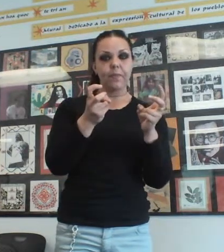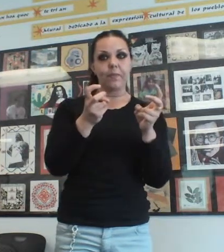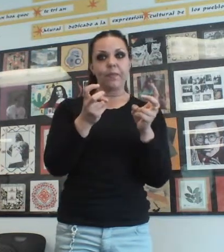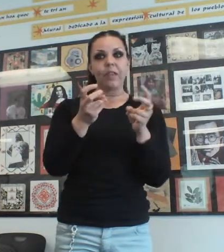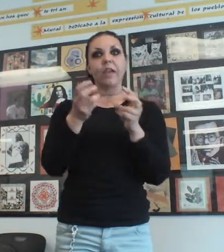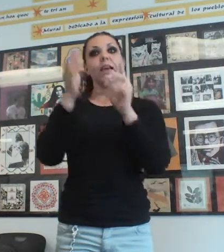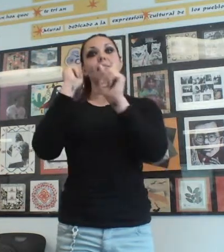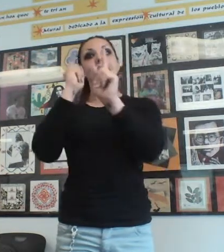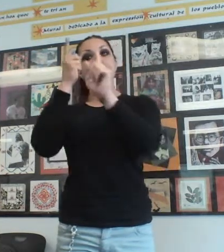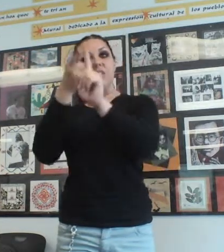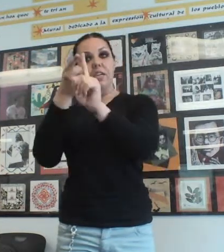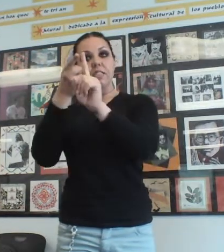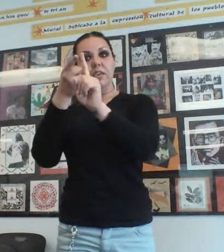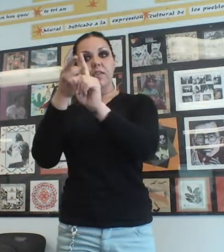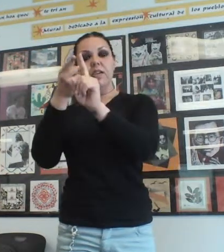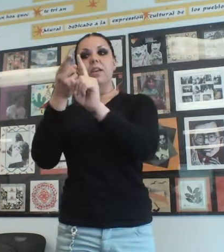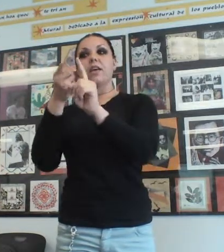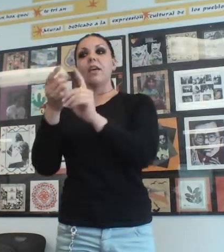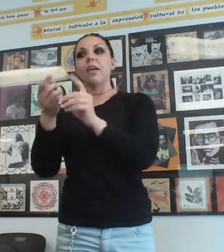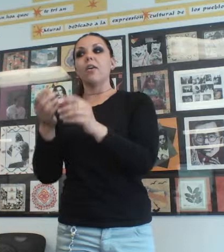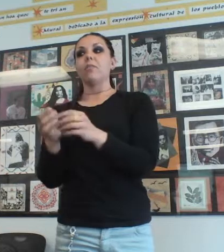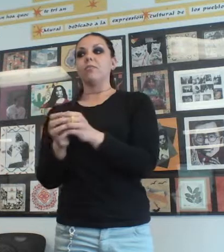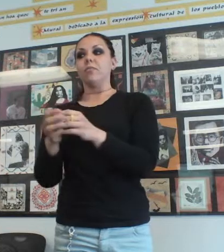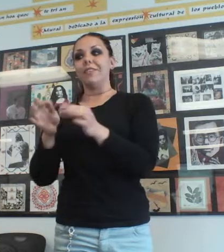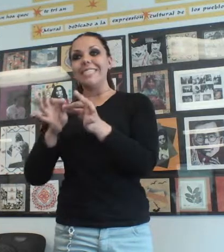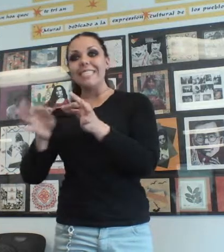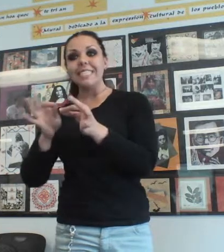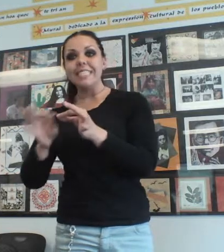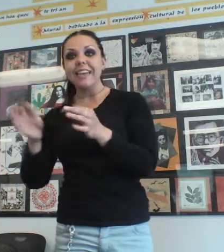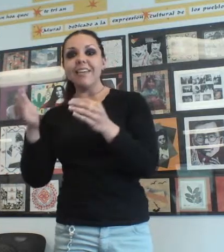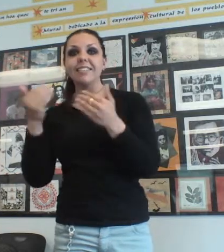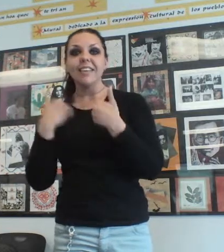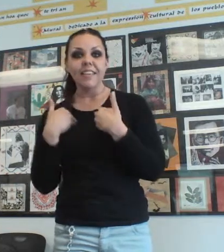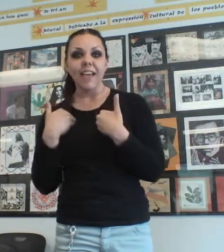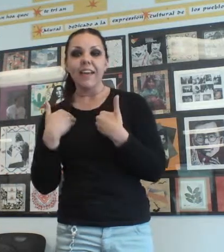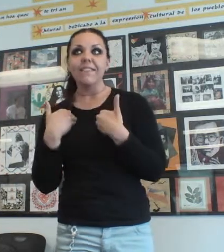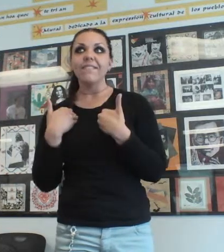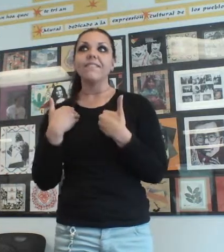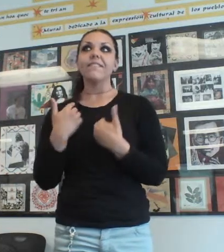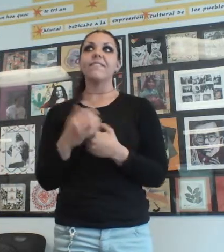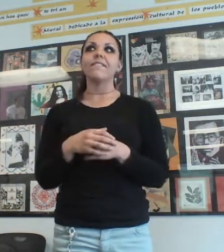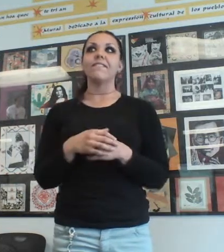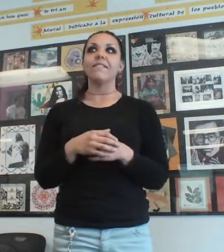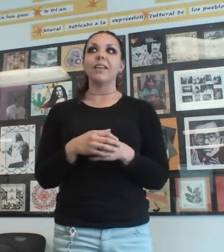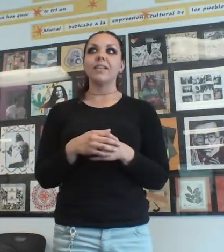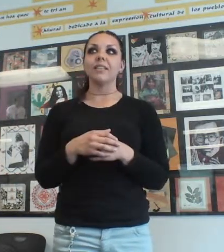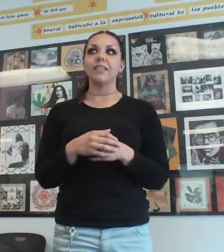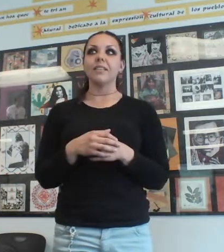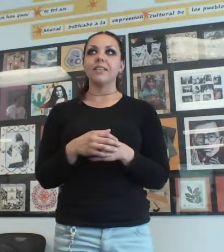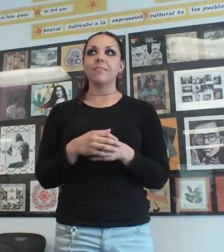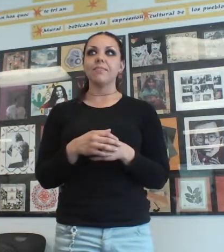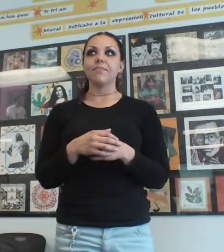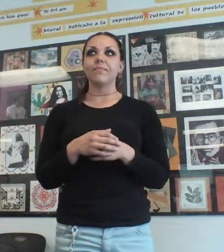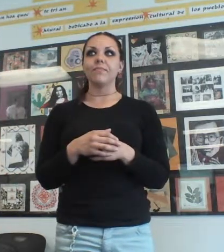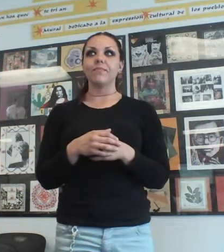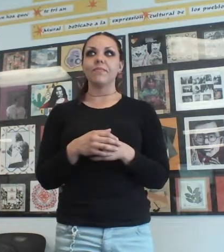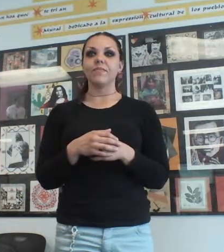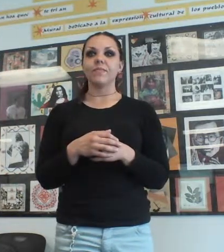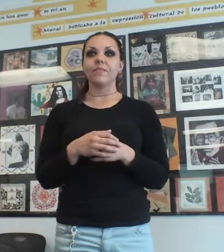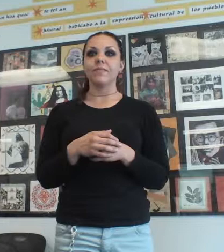objective? What kind of details do they add to that one? What's an objective? What kind of details do they add? This is the way